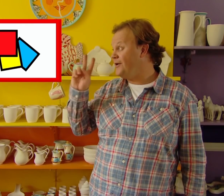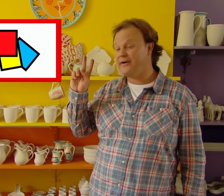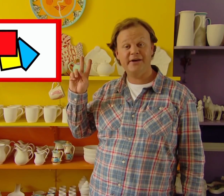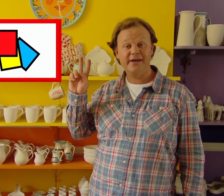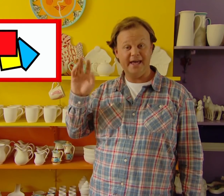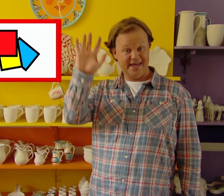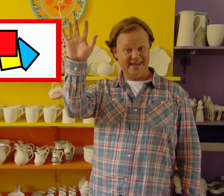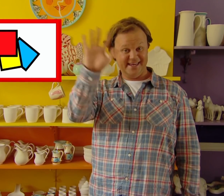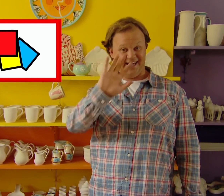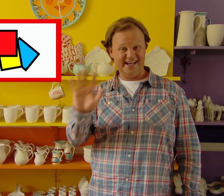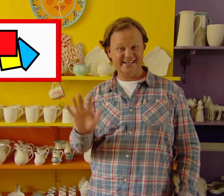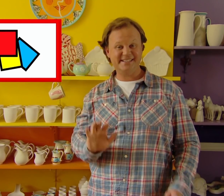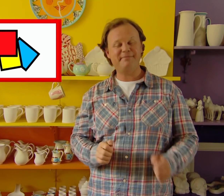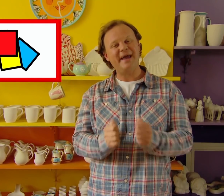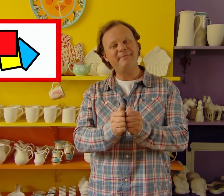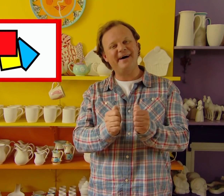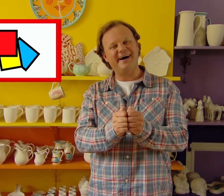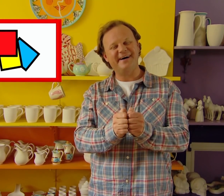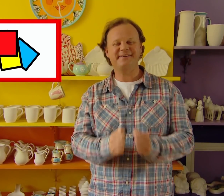Look, coloured paper.